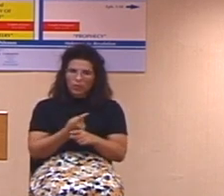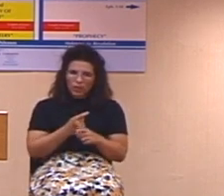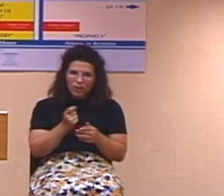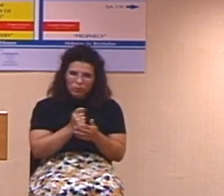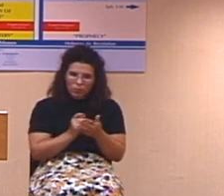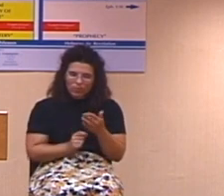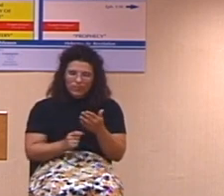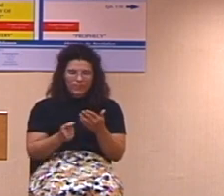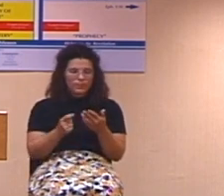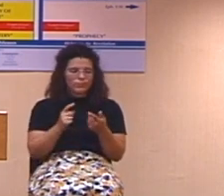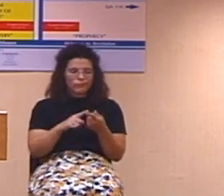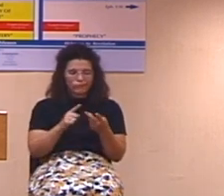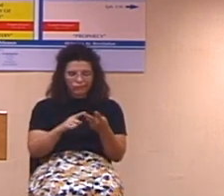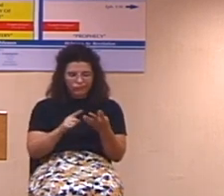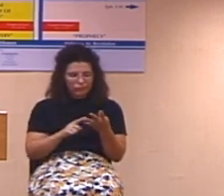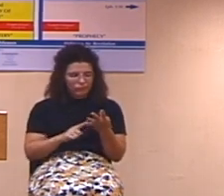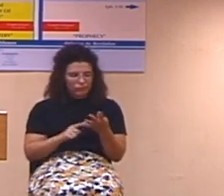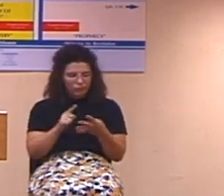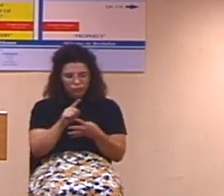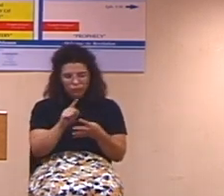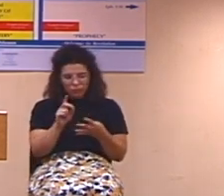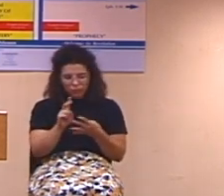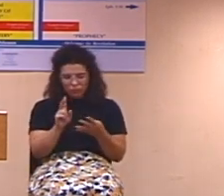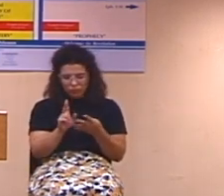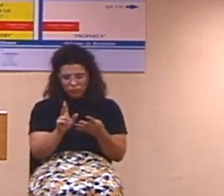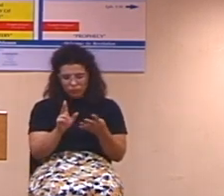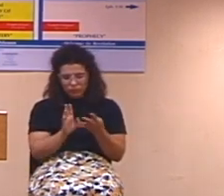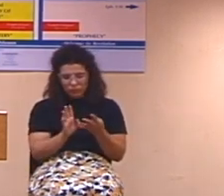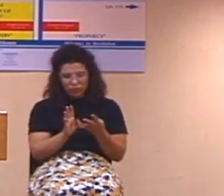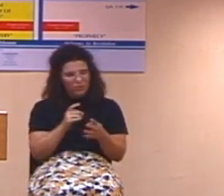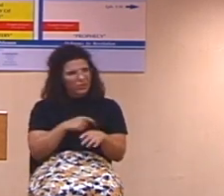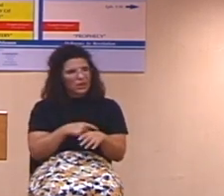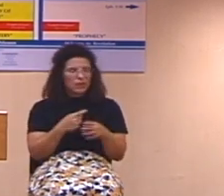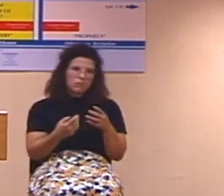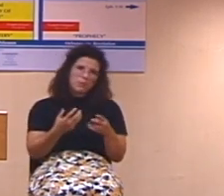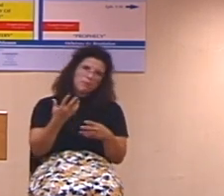them at least four times, maybe five, depends on how you read a verse or three.